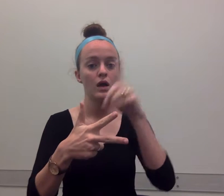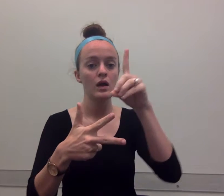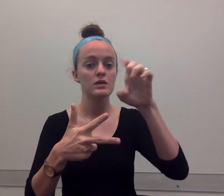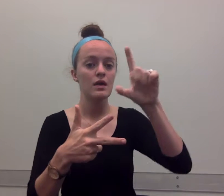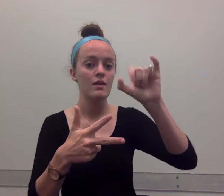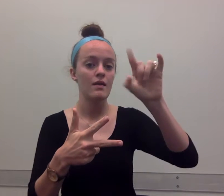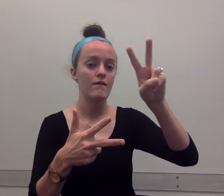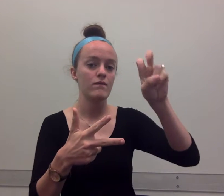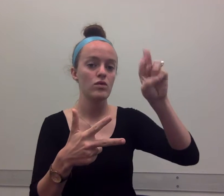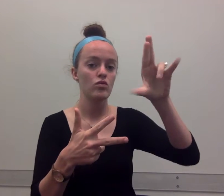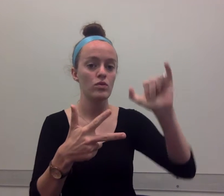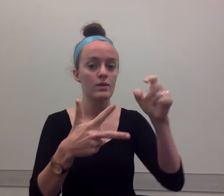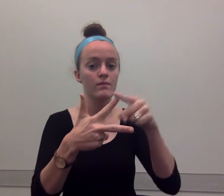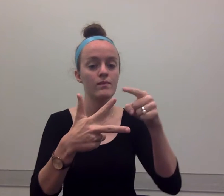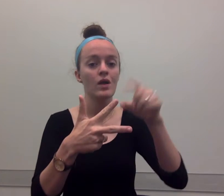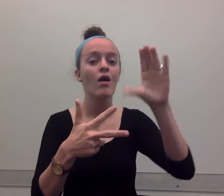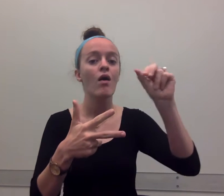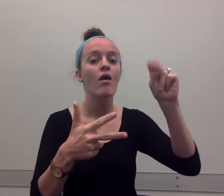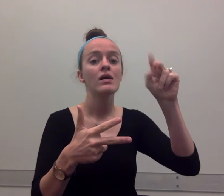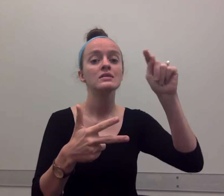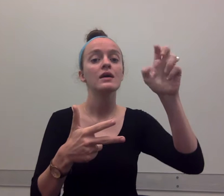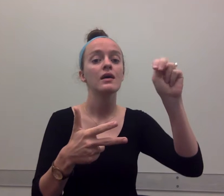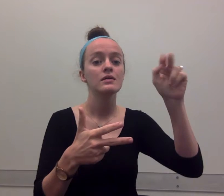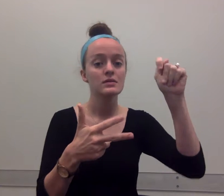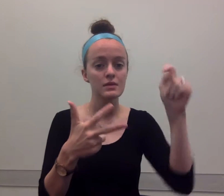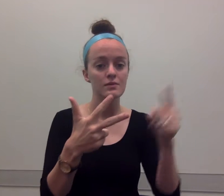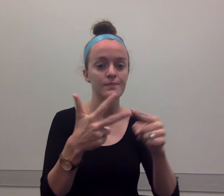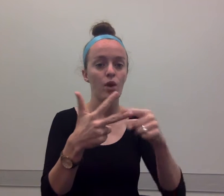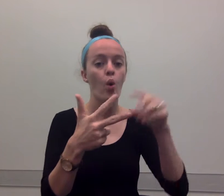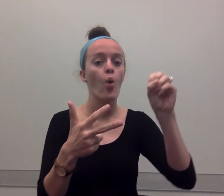delivery, content, and organization.